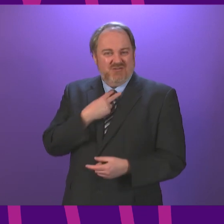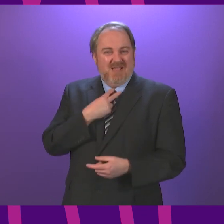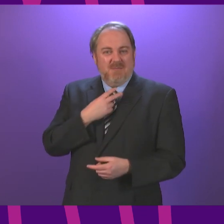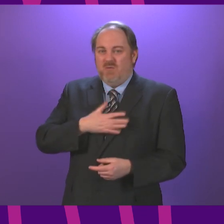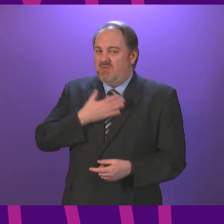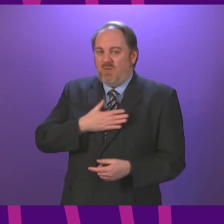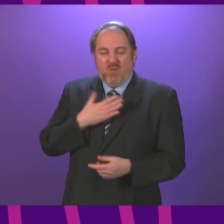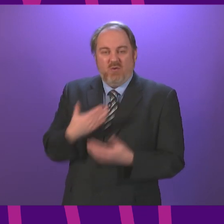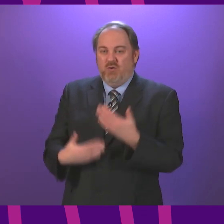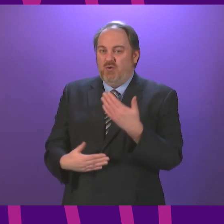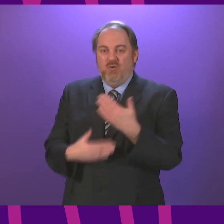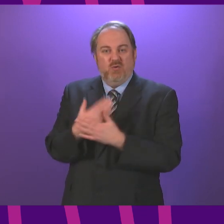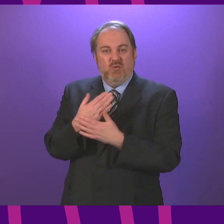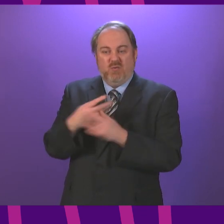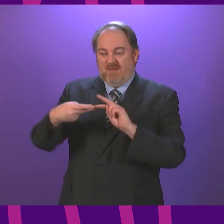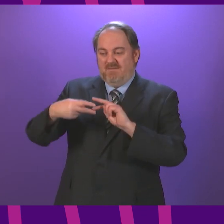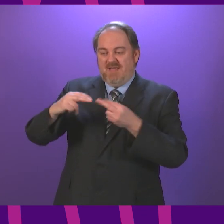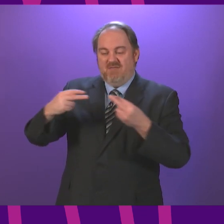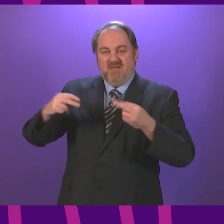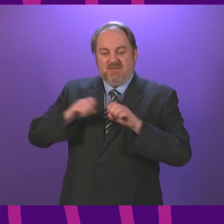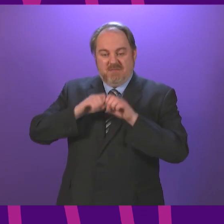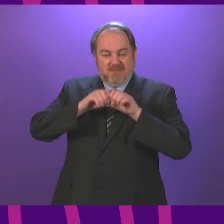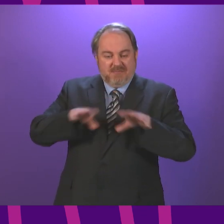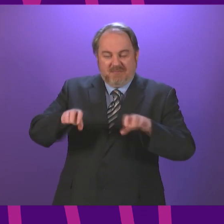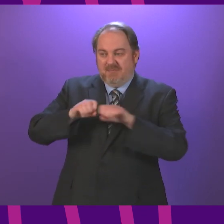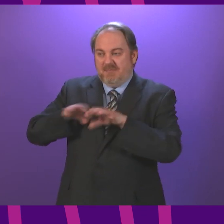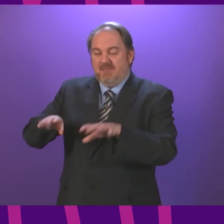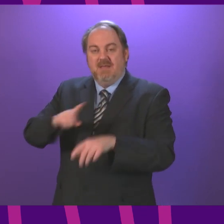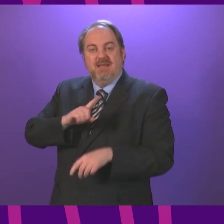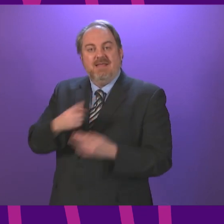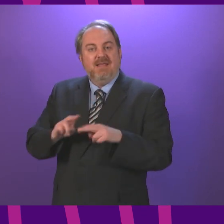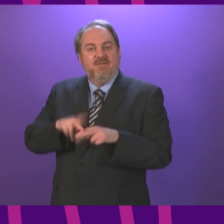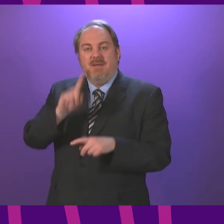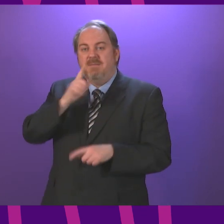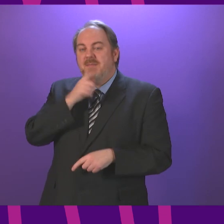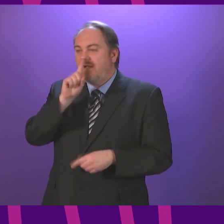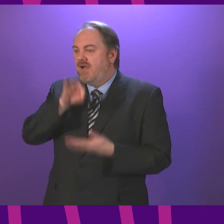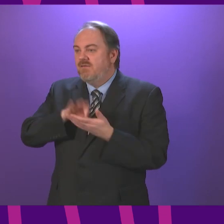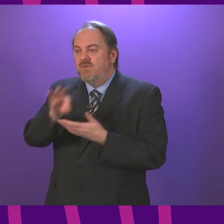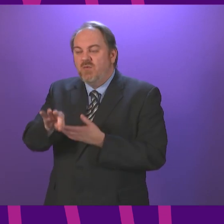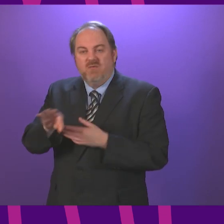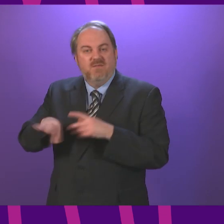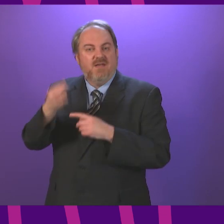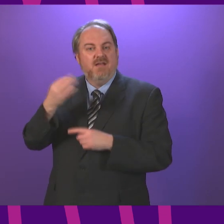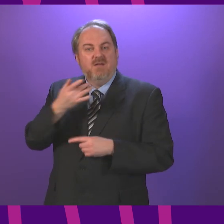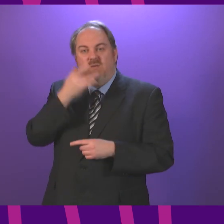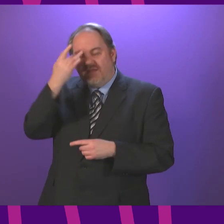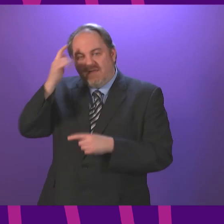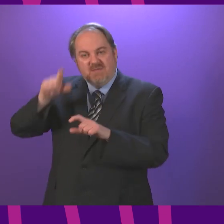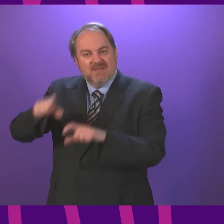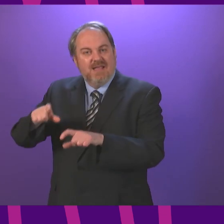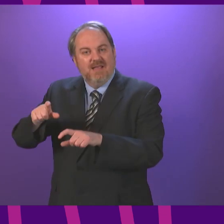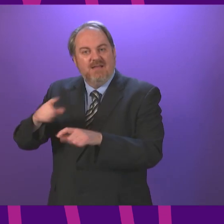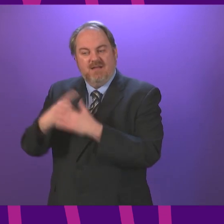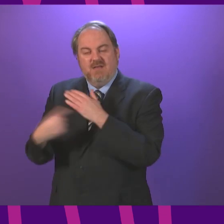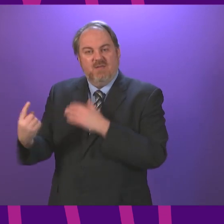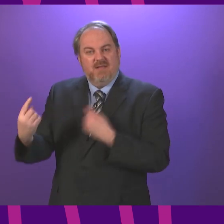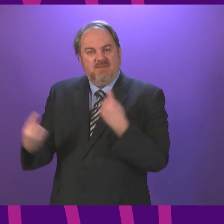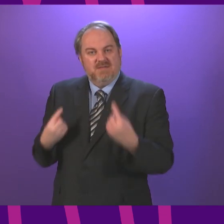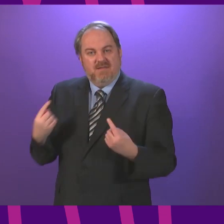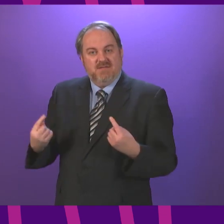variants to spread simply because people face barriers to doing the right thing. The First Minister. That support is there